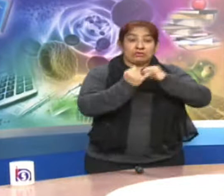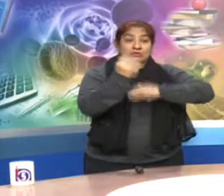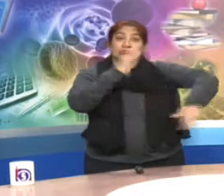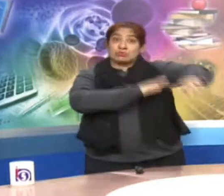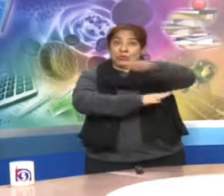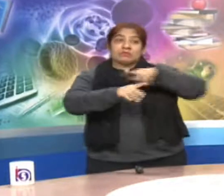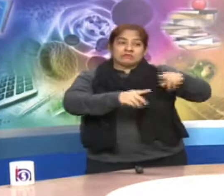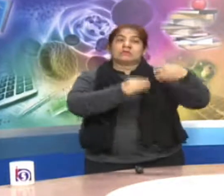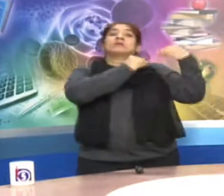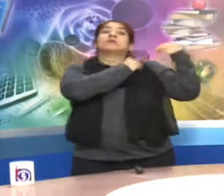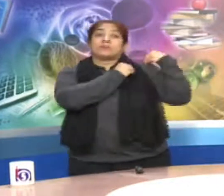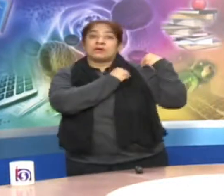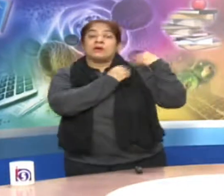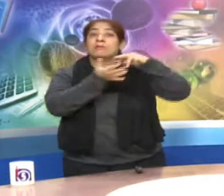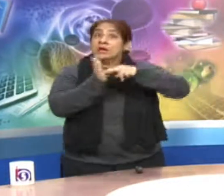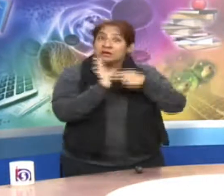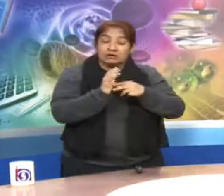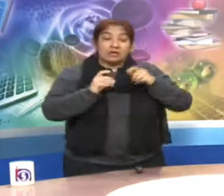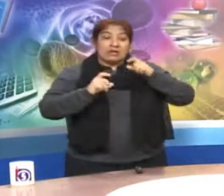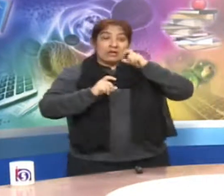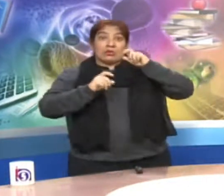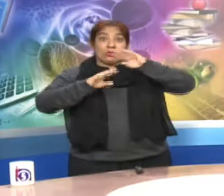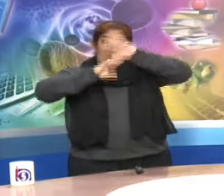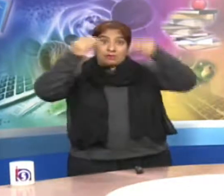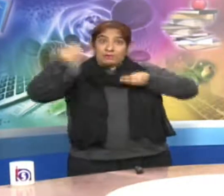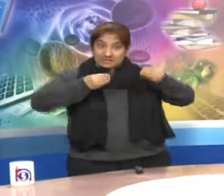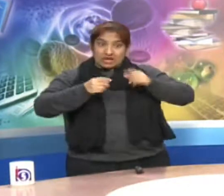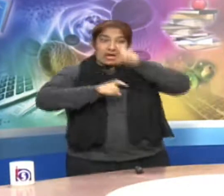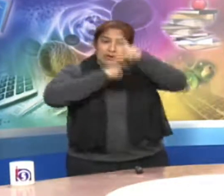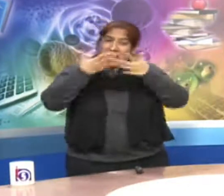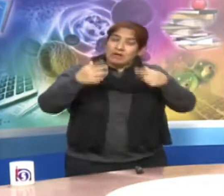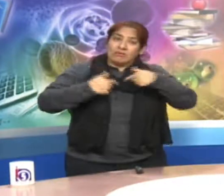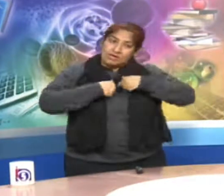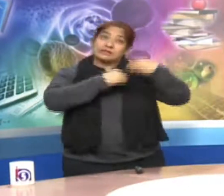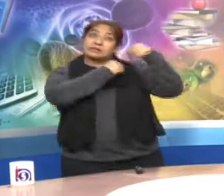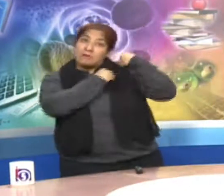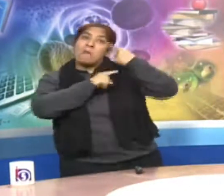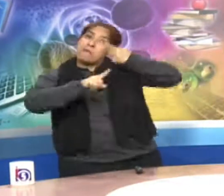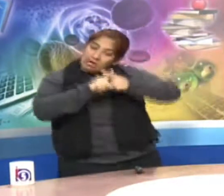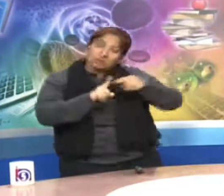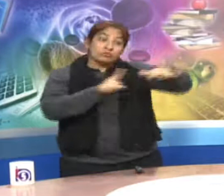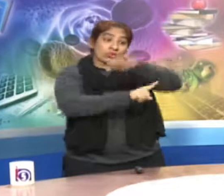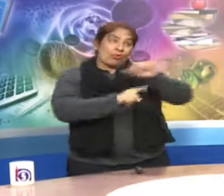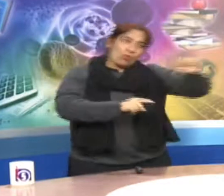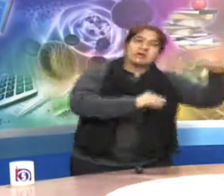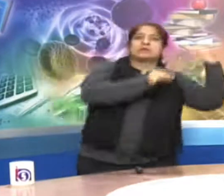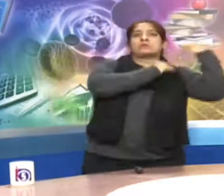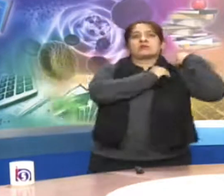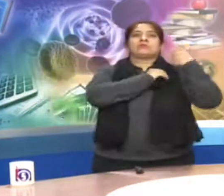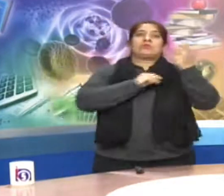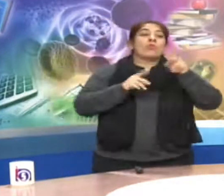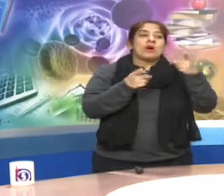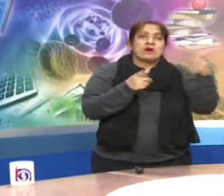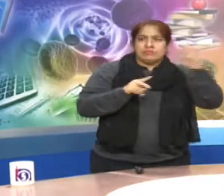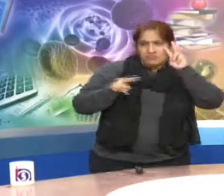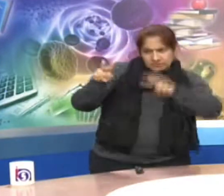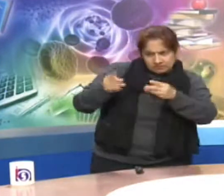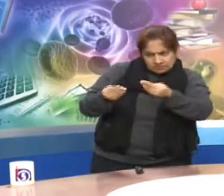Another is social responsibility. So what does it mean? It means having the responsibility